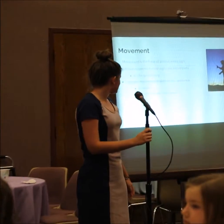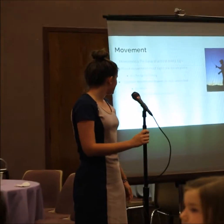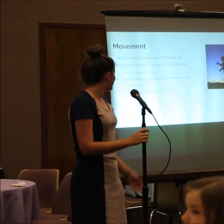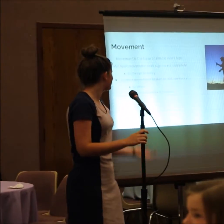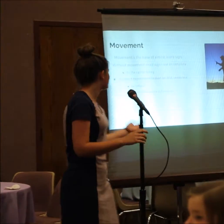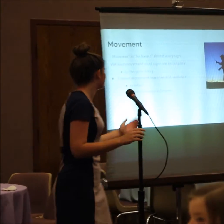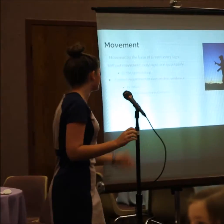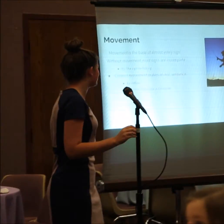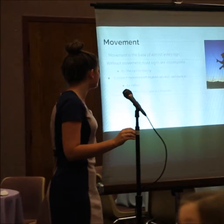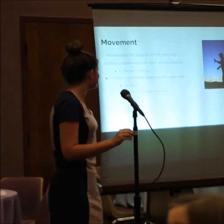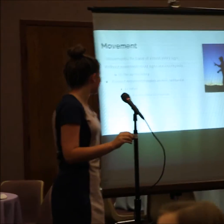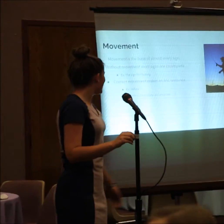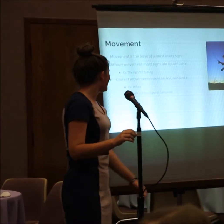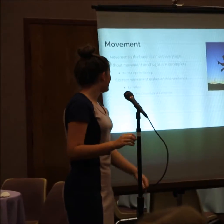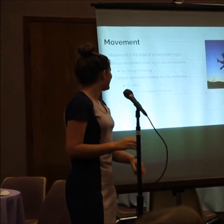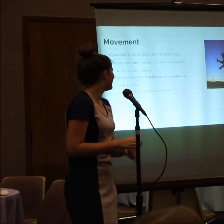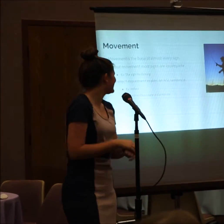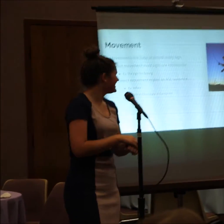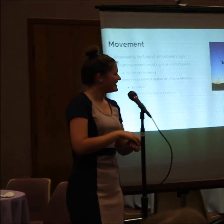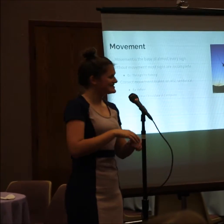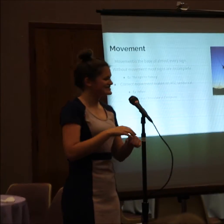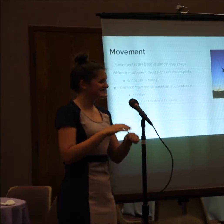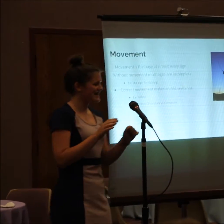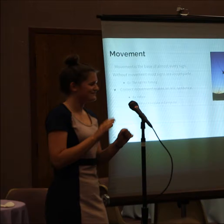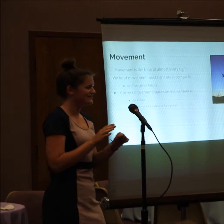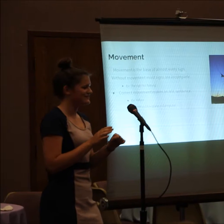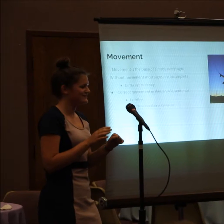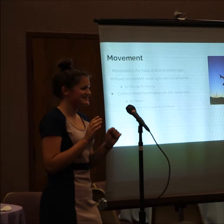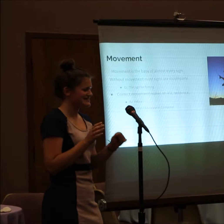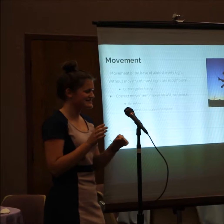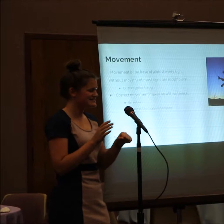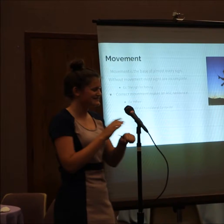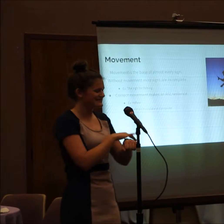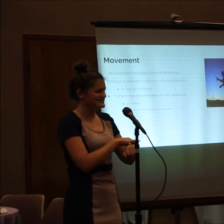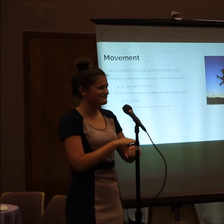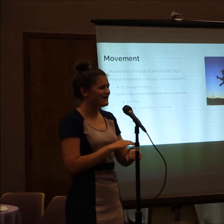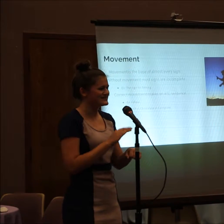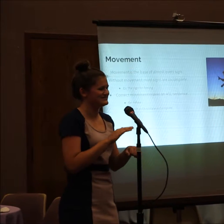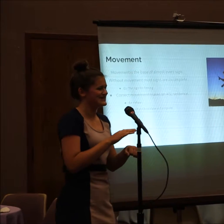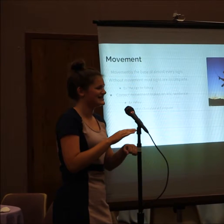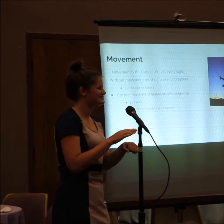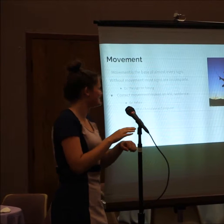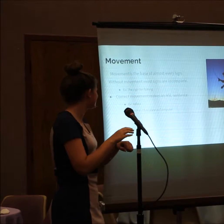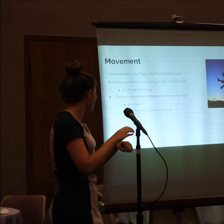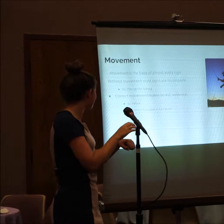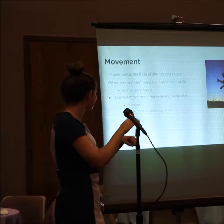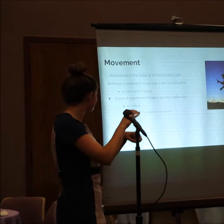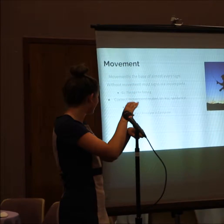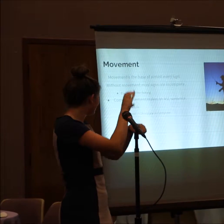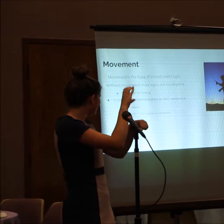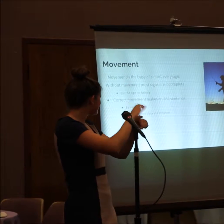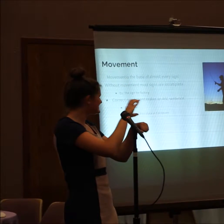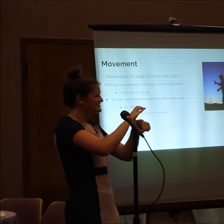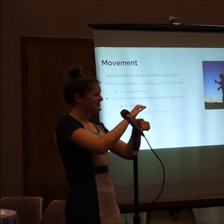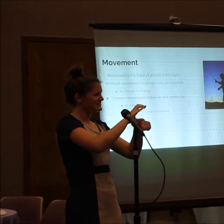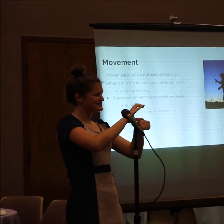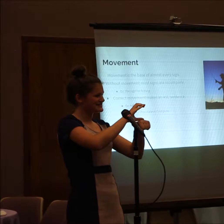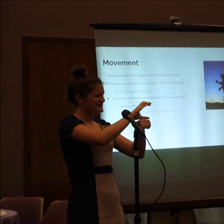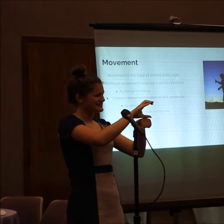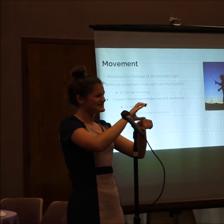effectively? And one of my favorites. This is kind of really confusing. I still get this wrong sometimes when people sign to me. This is church, this